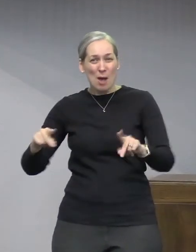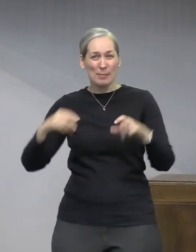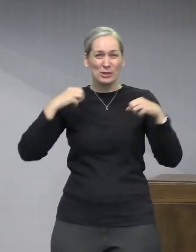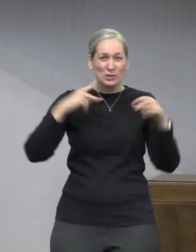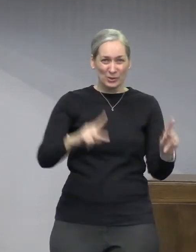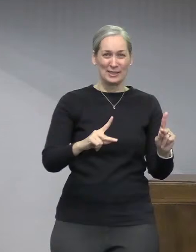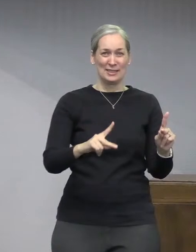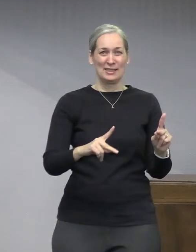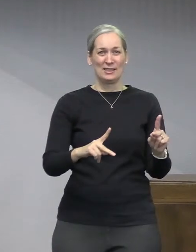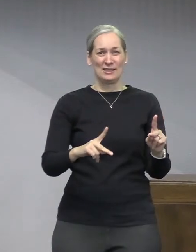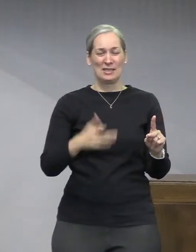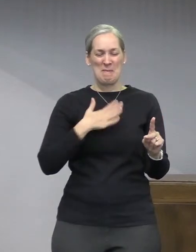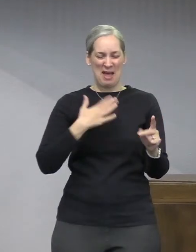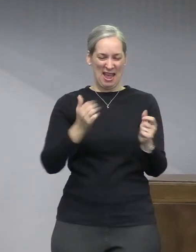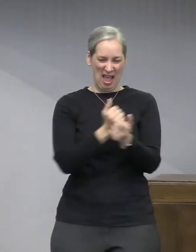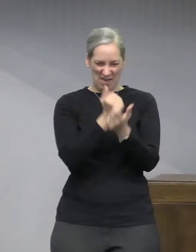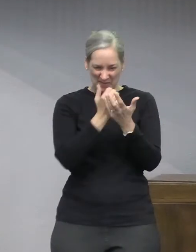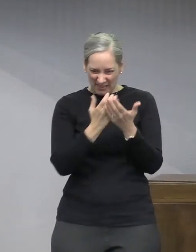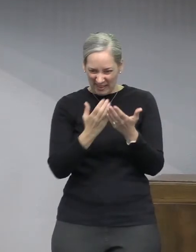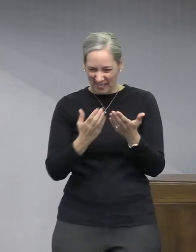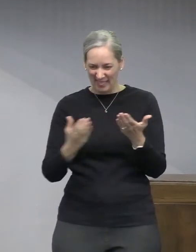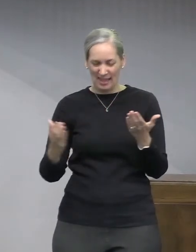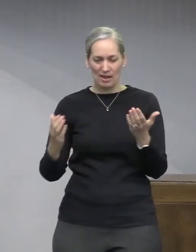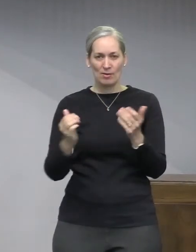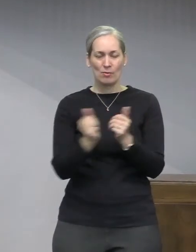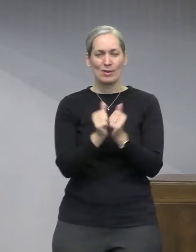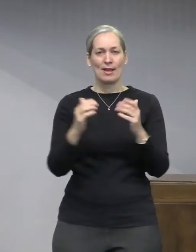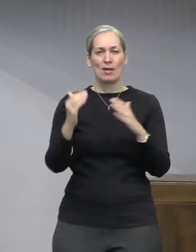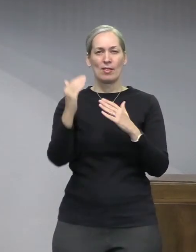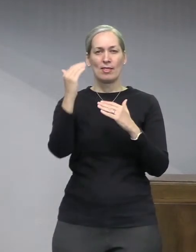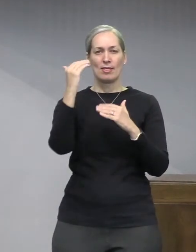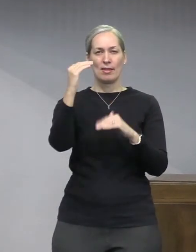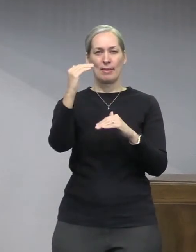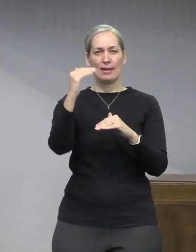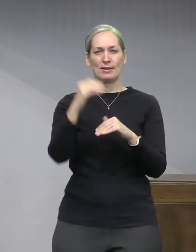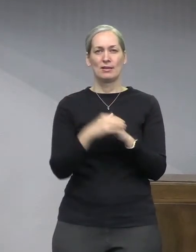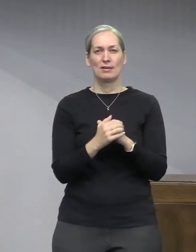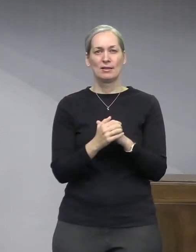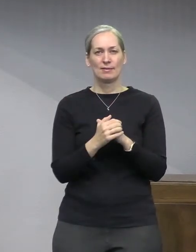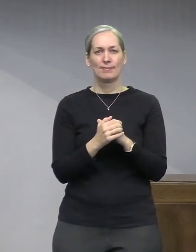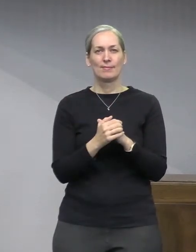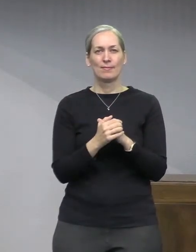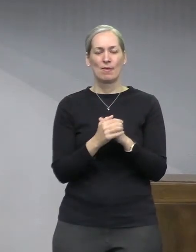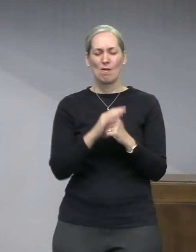opportunities, my everything unlimited. Every bit